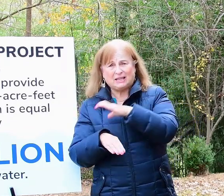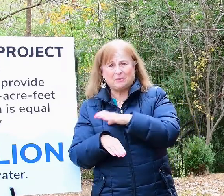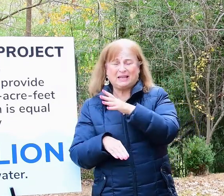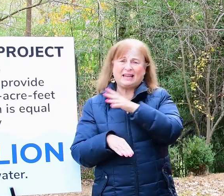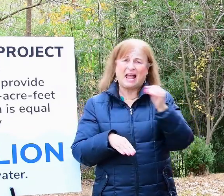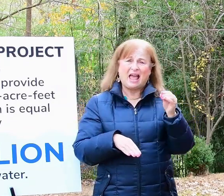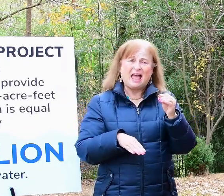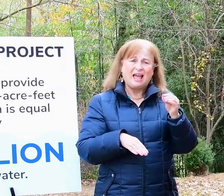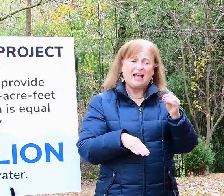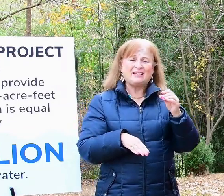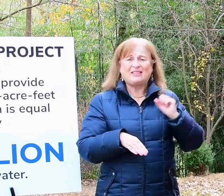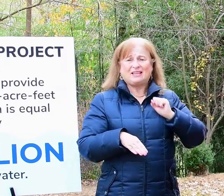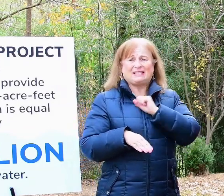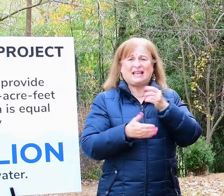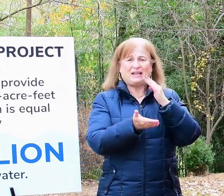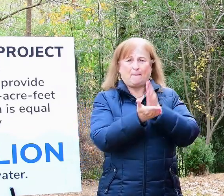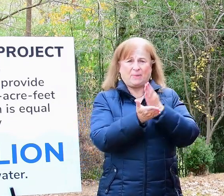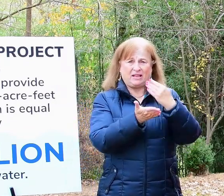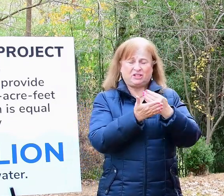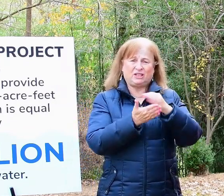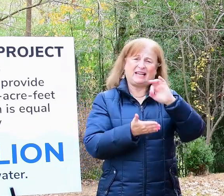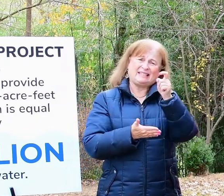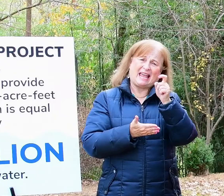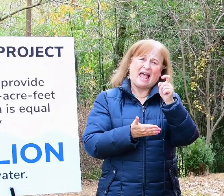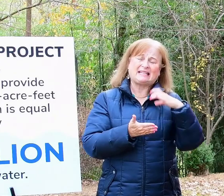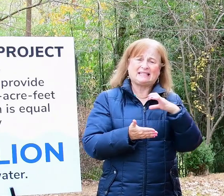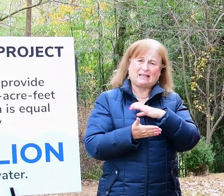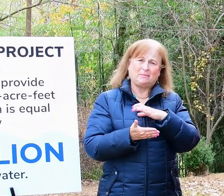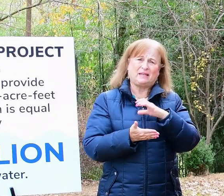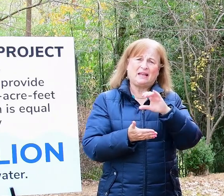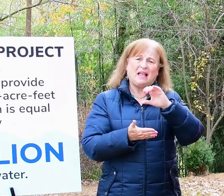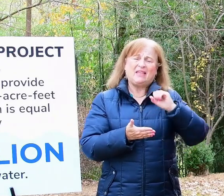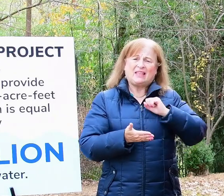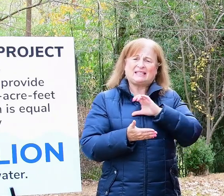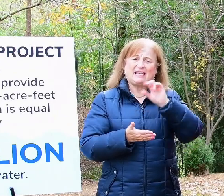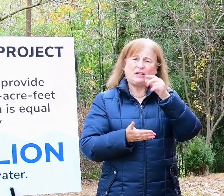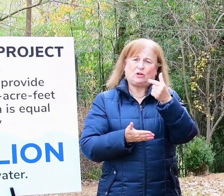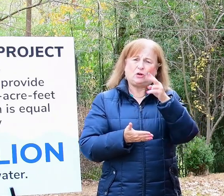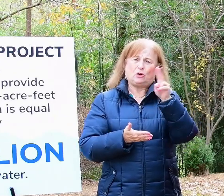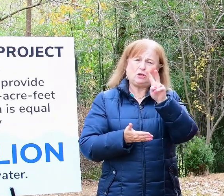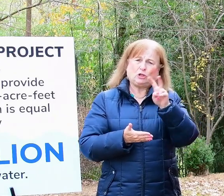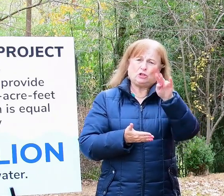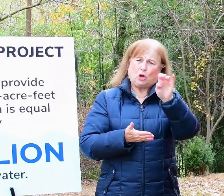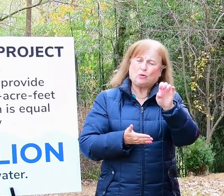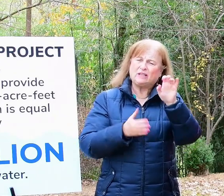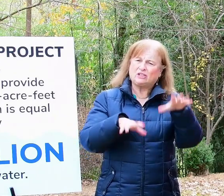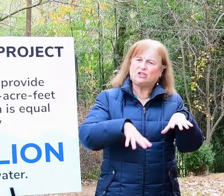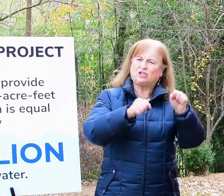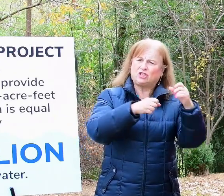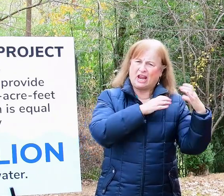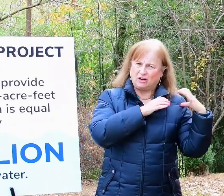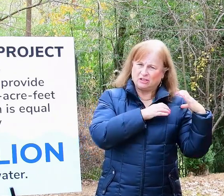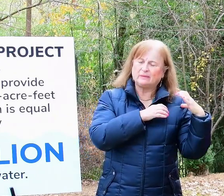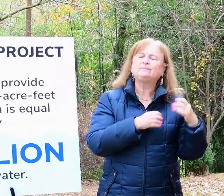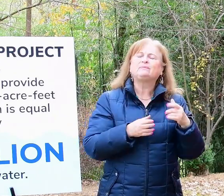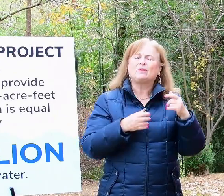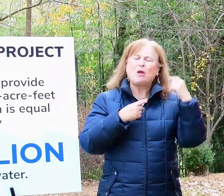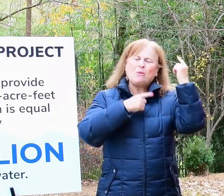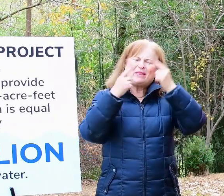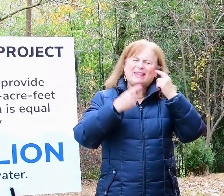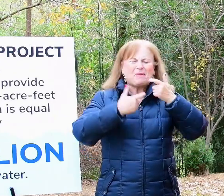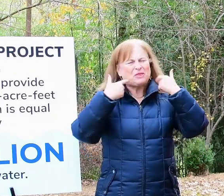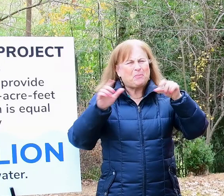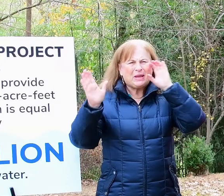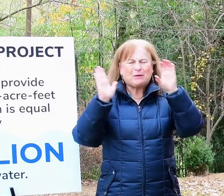and the Senate Budget and Tax Committee, which Senator Gazzoni chairs. So we at the state have been thinking about the big picture